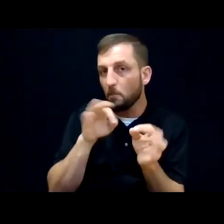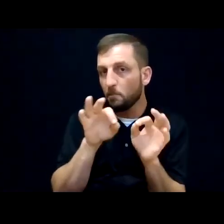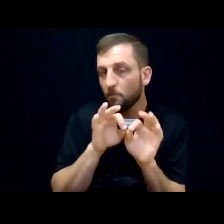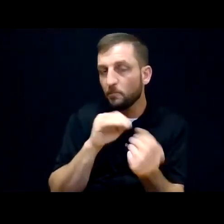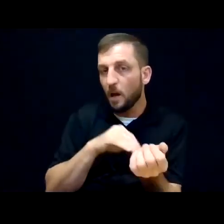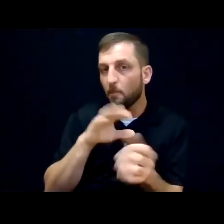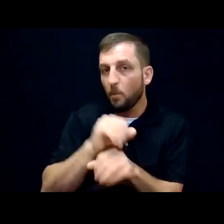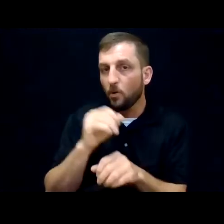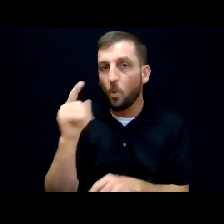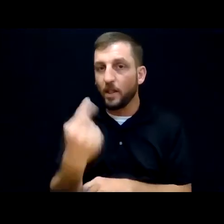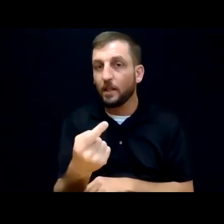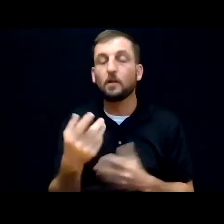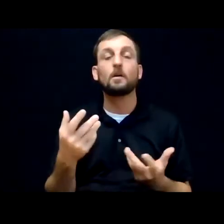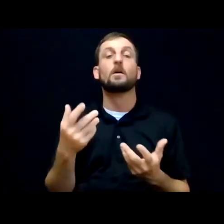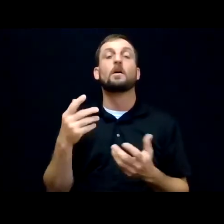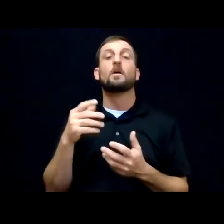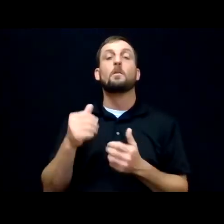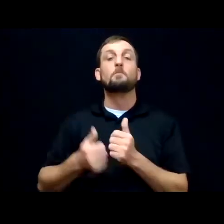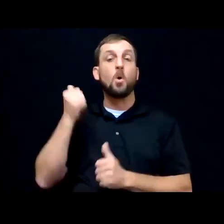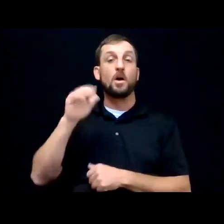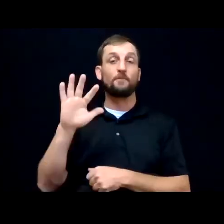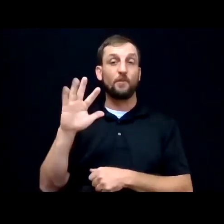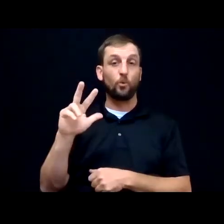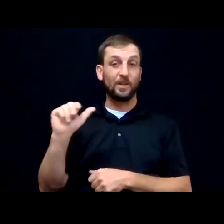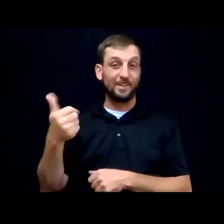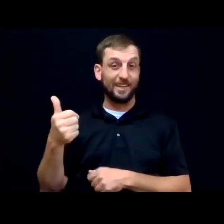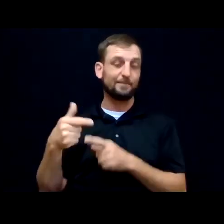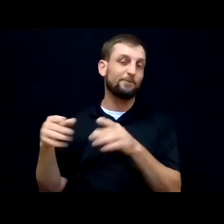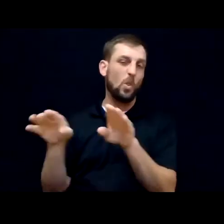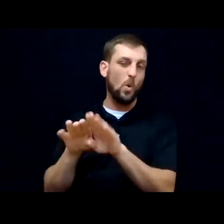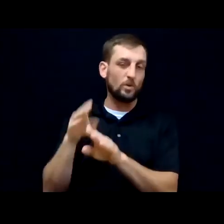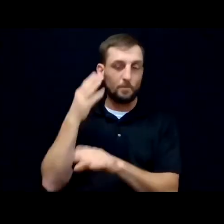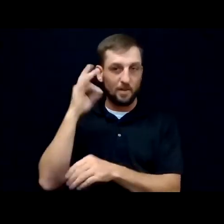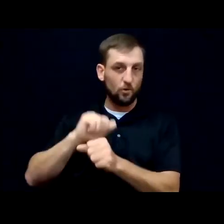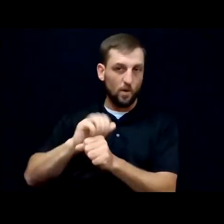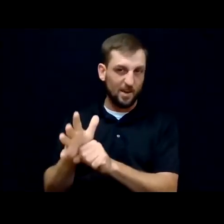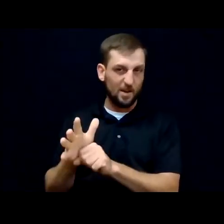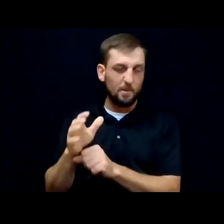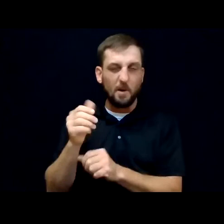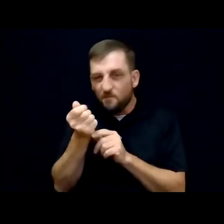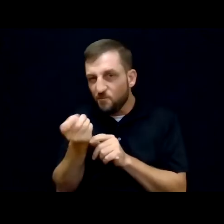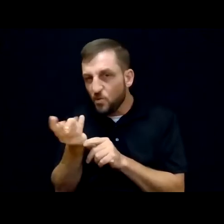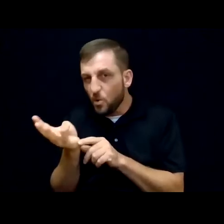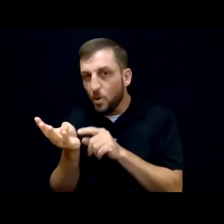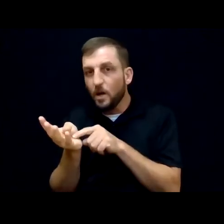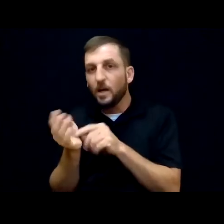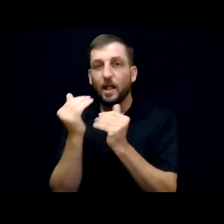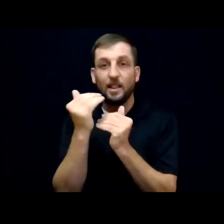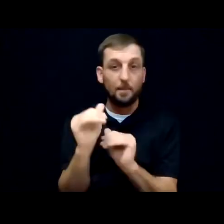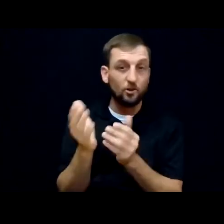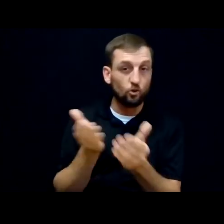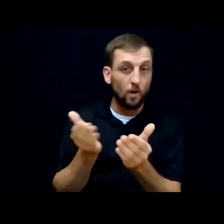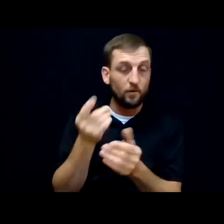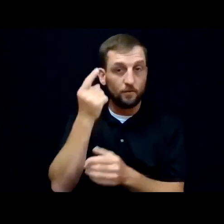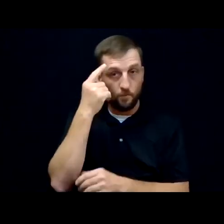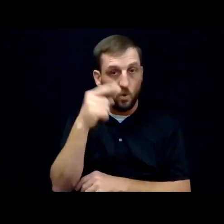our 5310s, they're currently closed due to the COVID-19. I think we have like a handful that's either providing limited services for the ones that